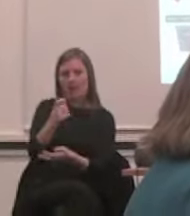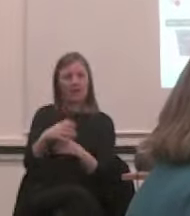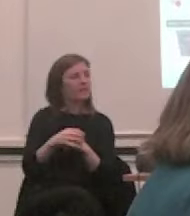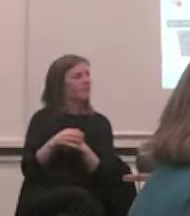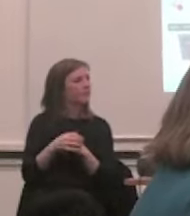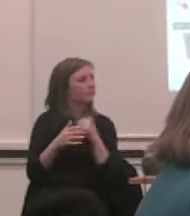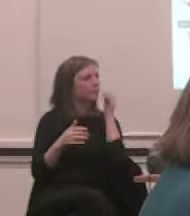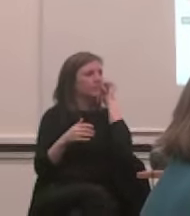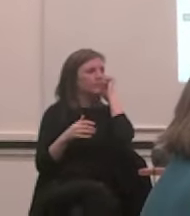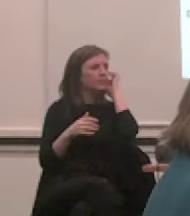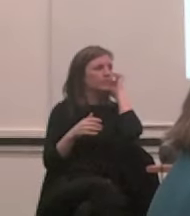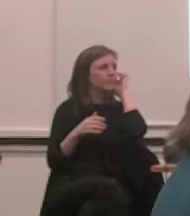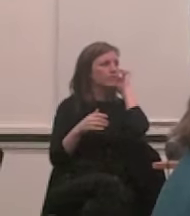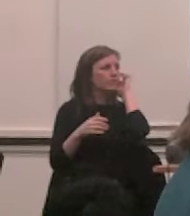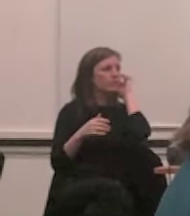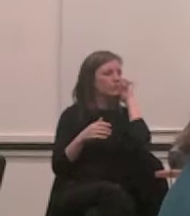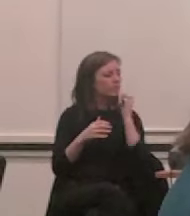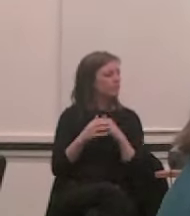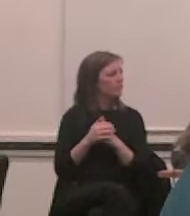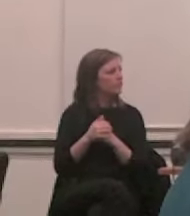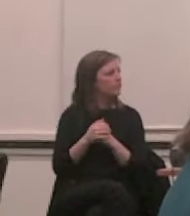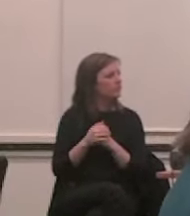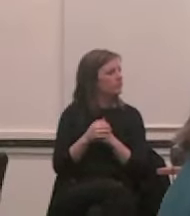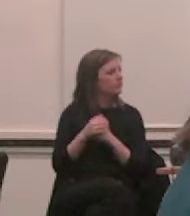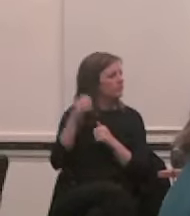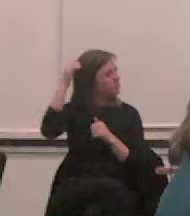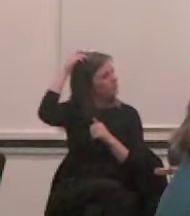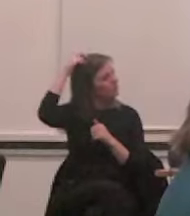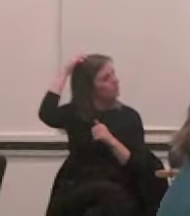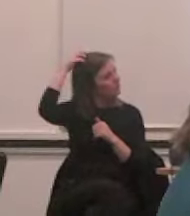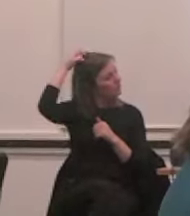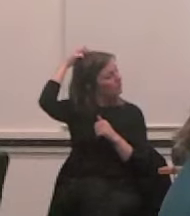The project is... Ooh, where's it gone?